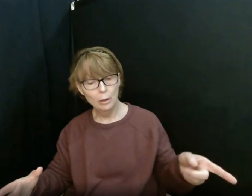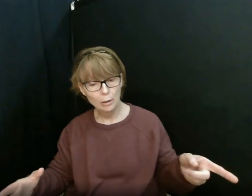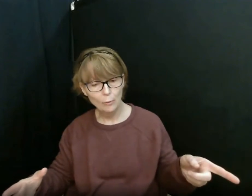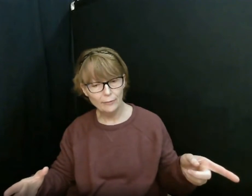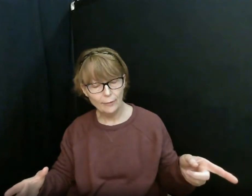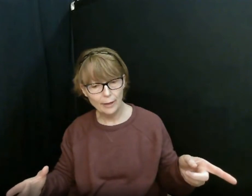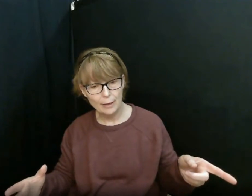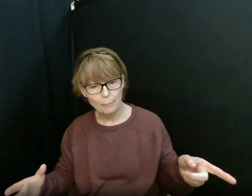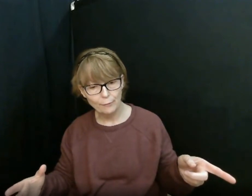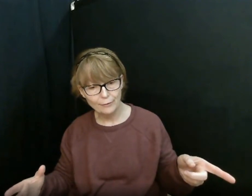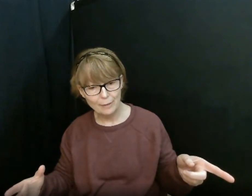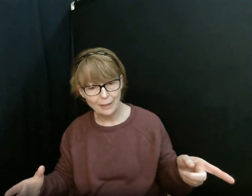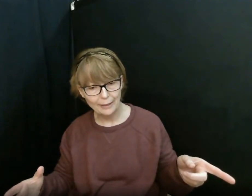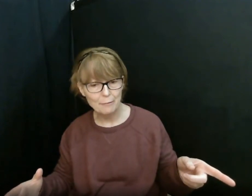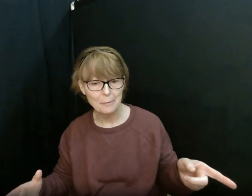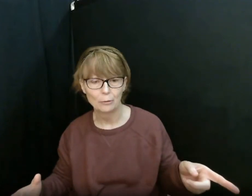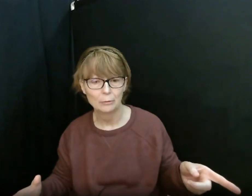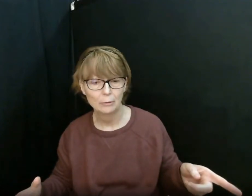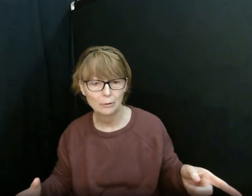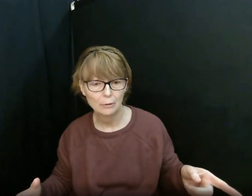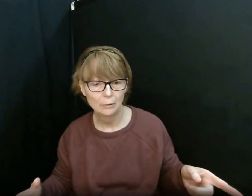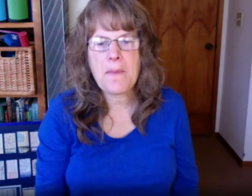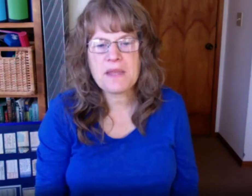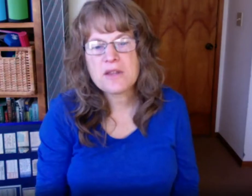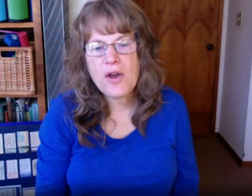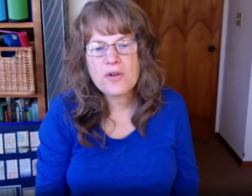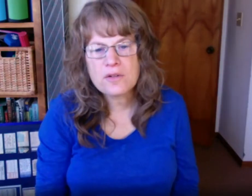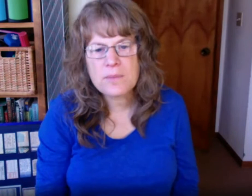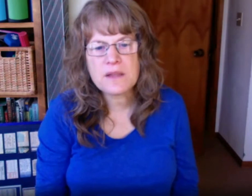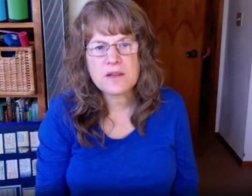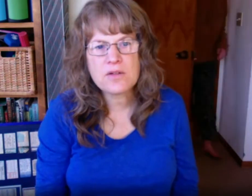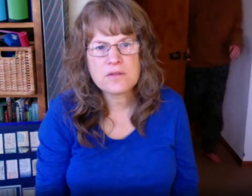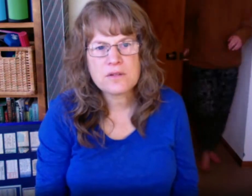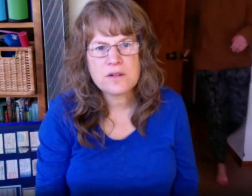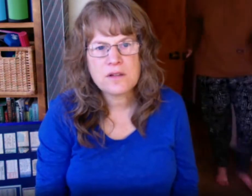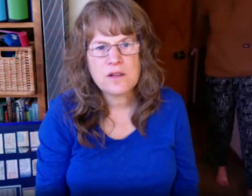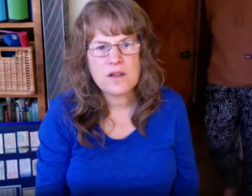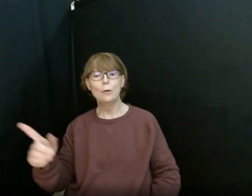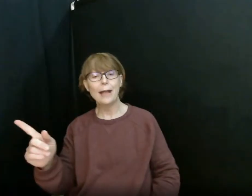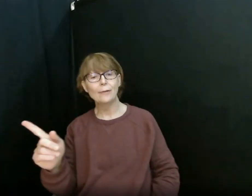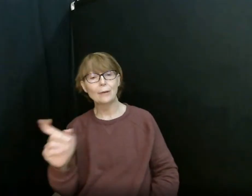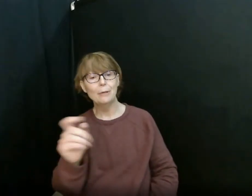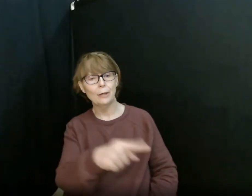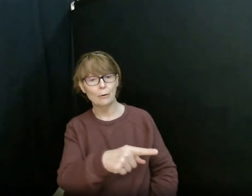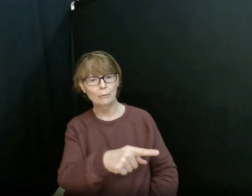what is the boyfriend's name again? I can't remember. It's Emilio. Emilio. Okay, so you would ask Emilio.